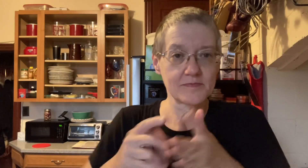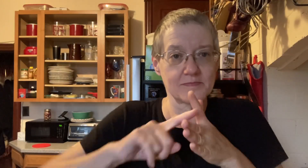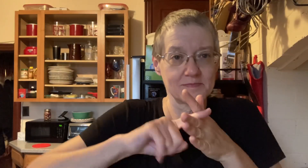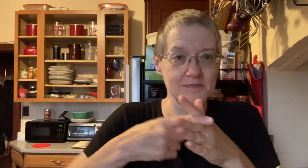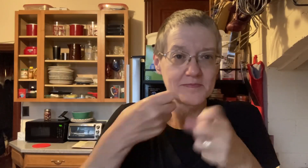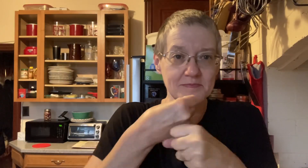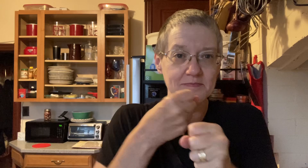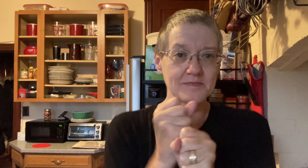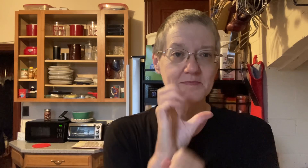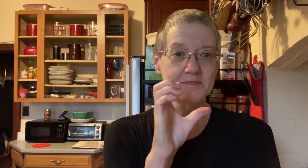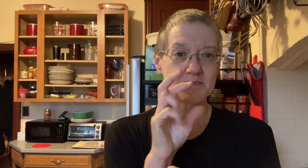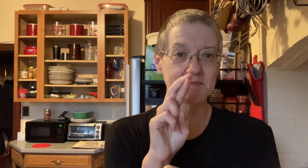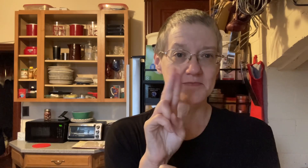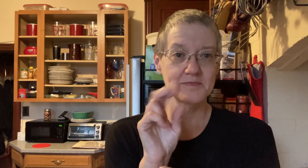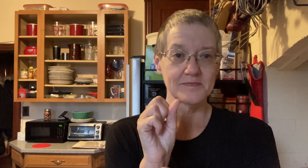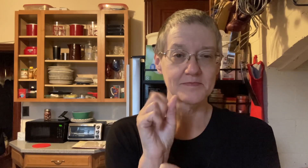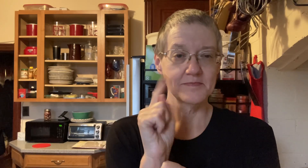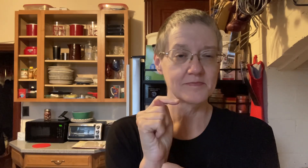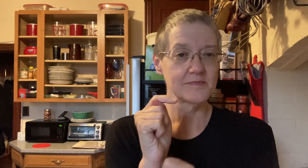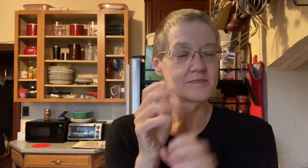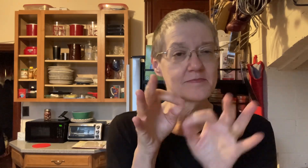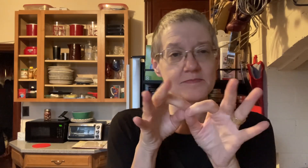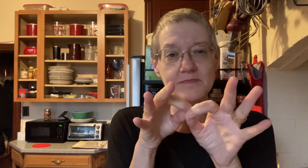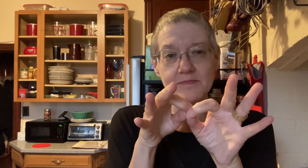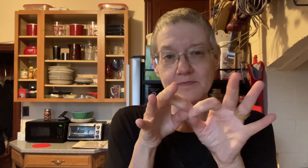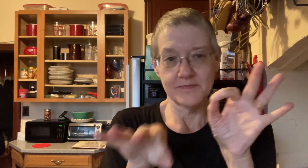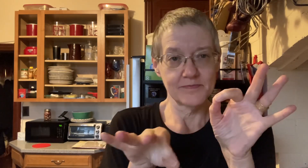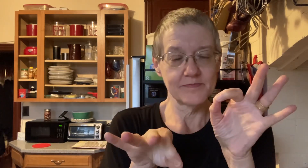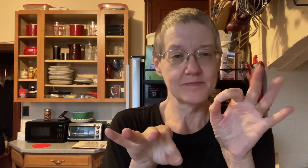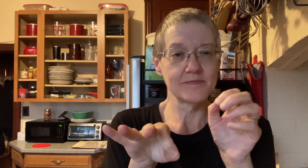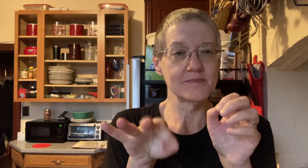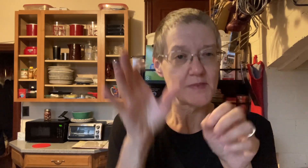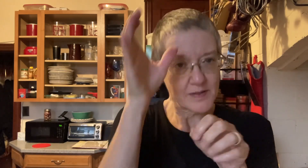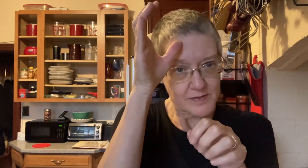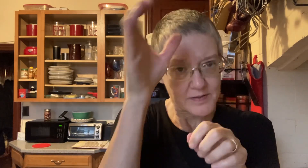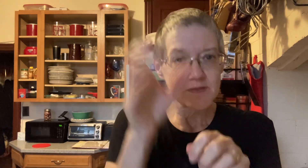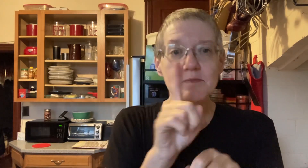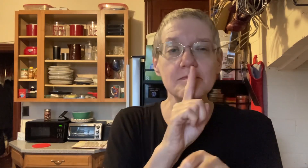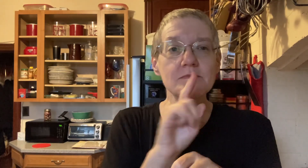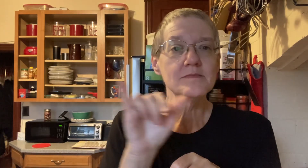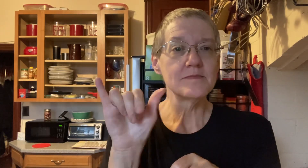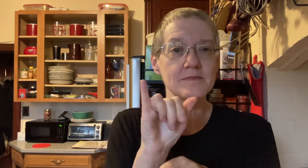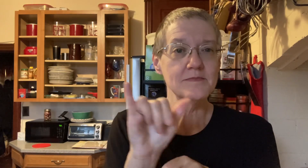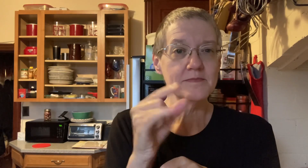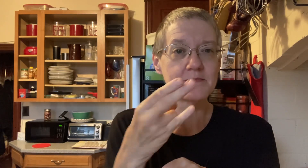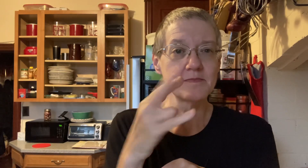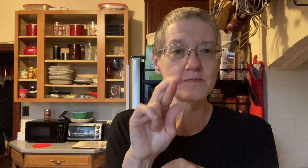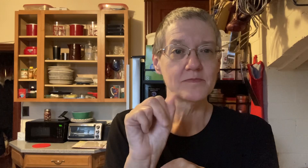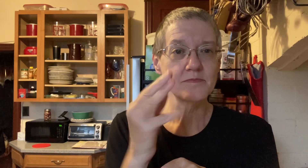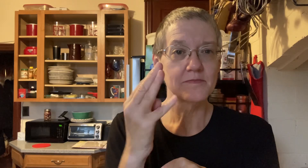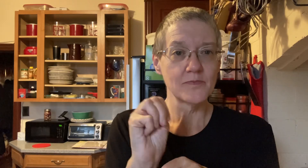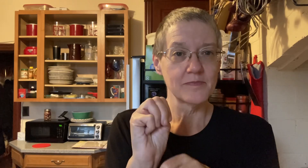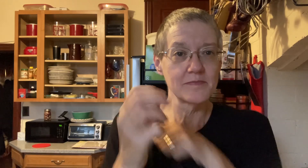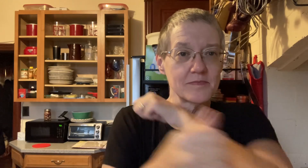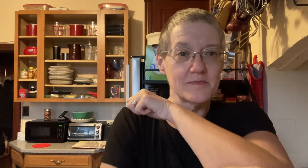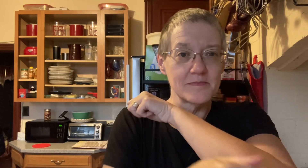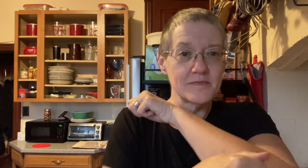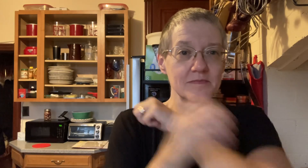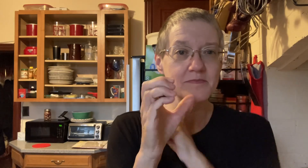Now, while that's cooking, we're going to start on the crust. And it is simple. It's the same concept as a graham